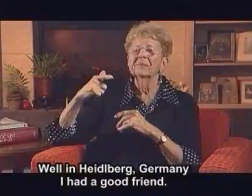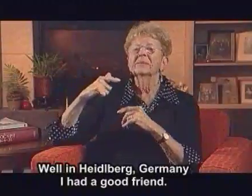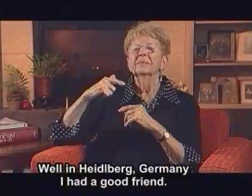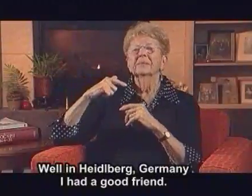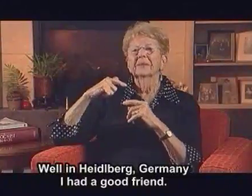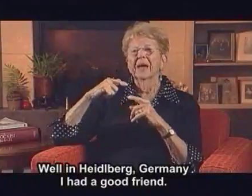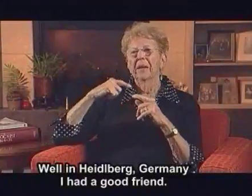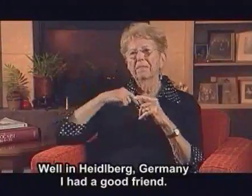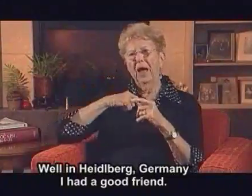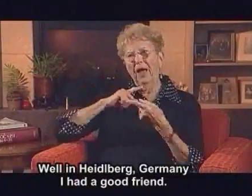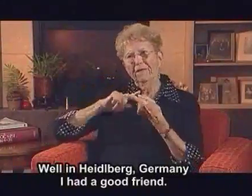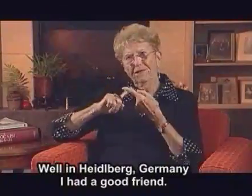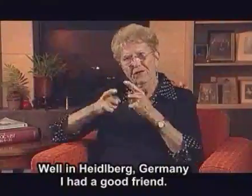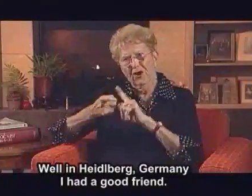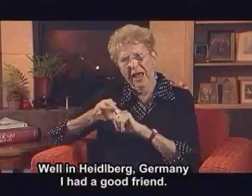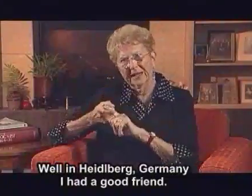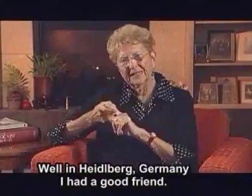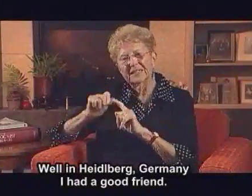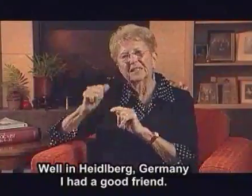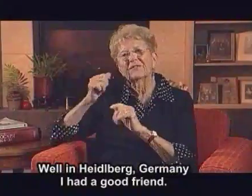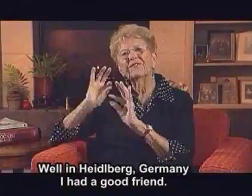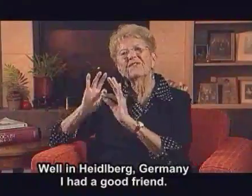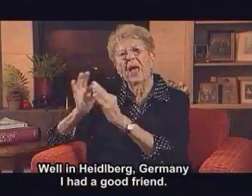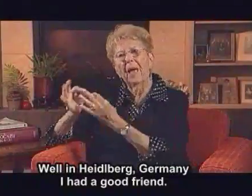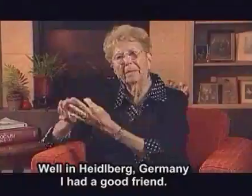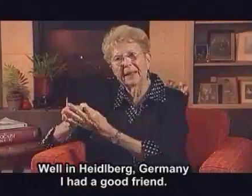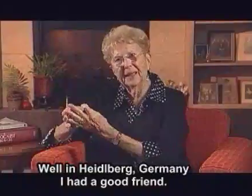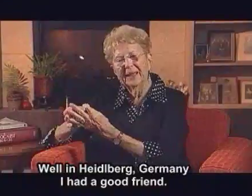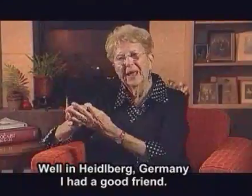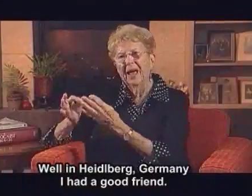Well, in Heidelberg, Germany, I had a good friend.